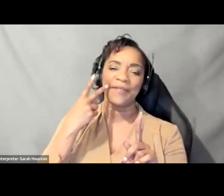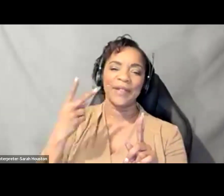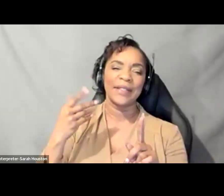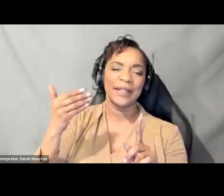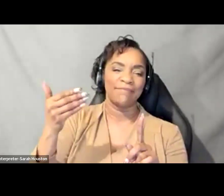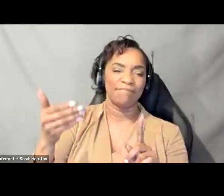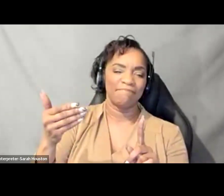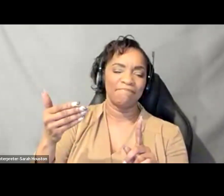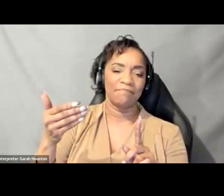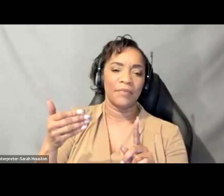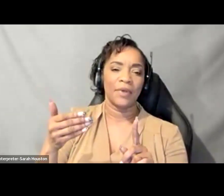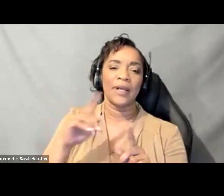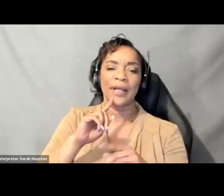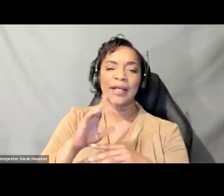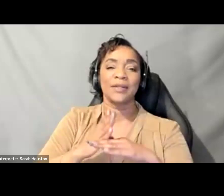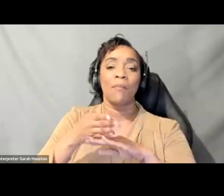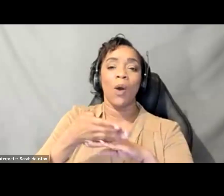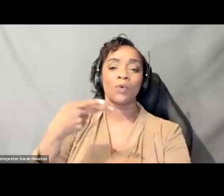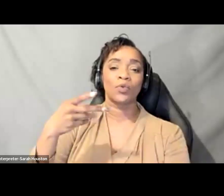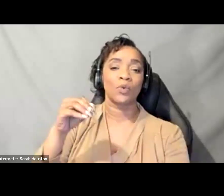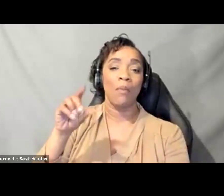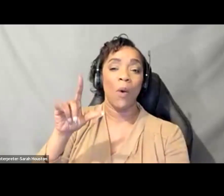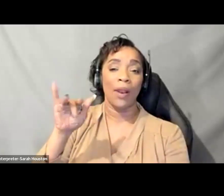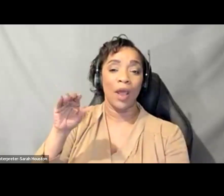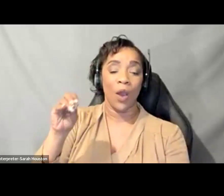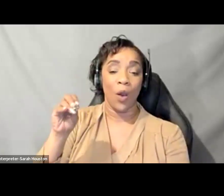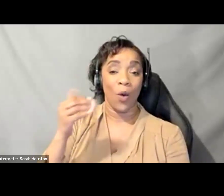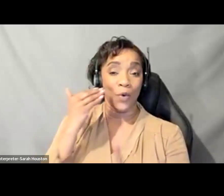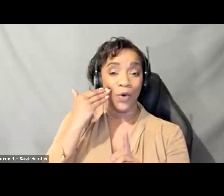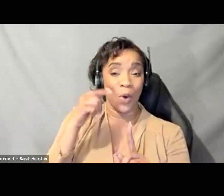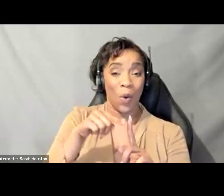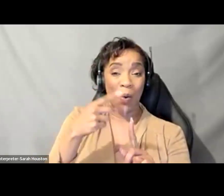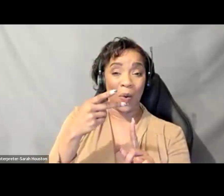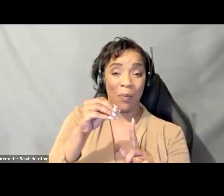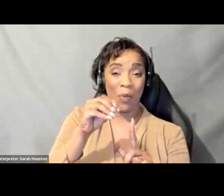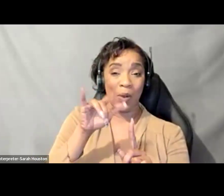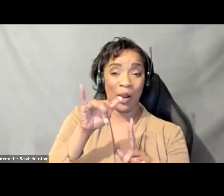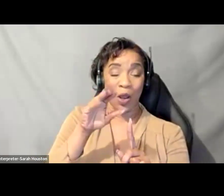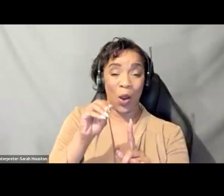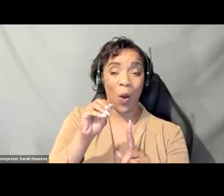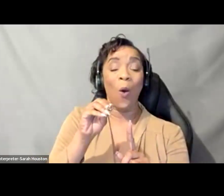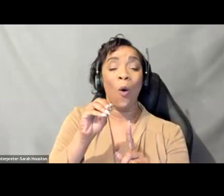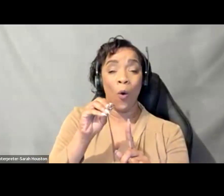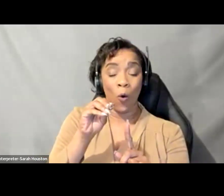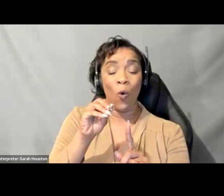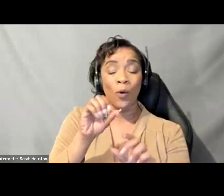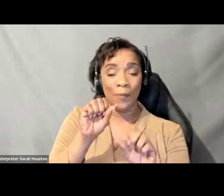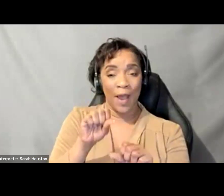was post-polio. And so we knew that poliomyelitis in a small percentage of people may have